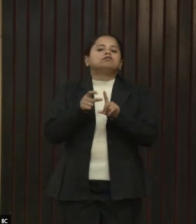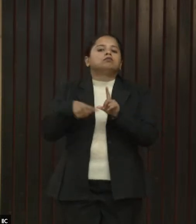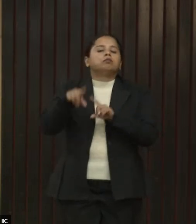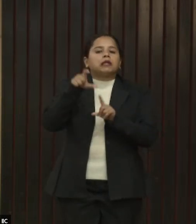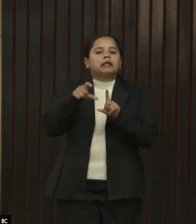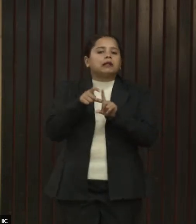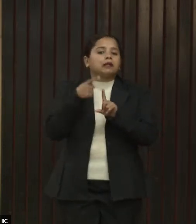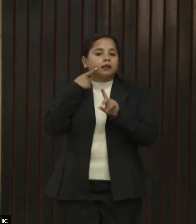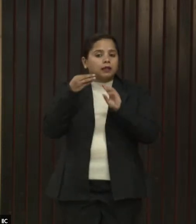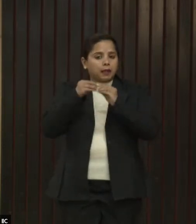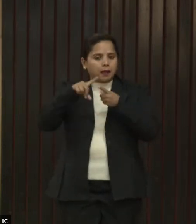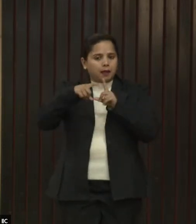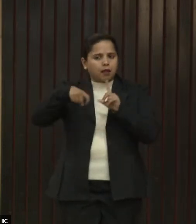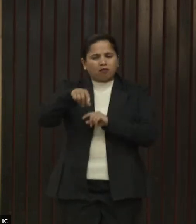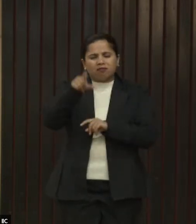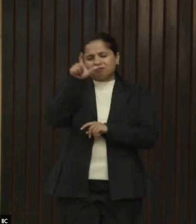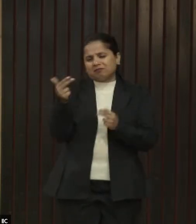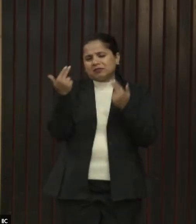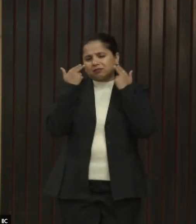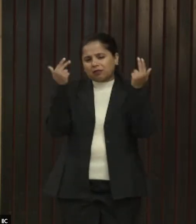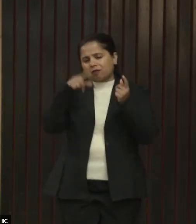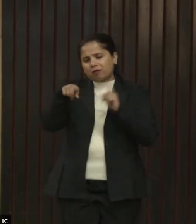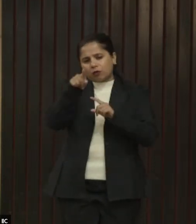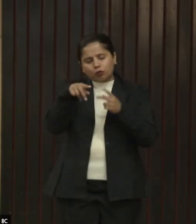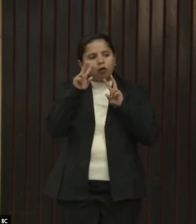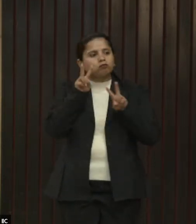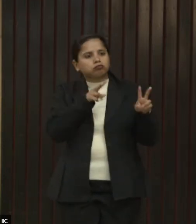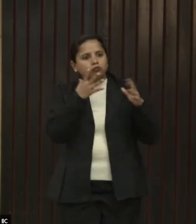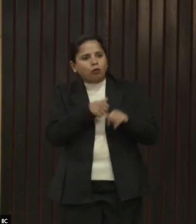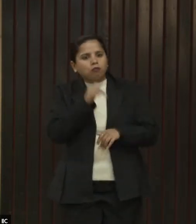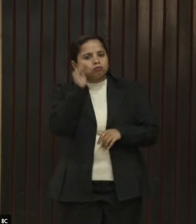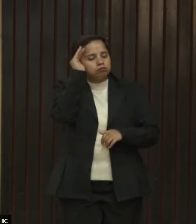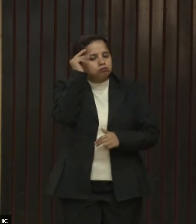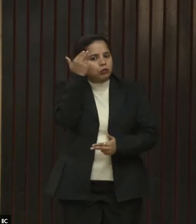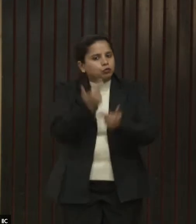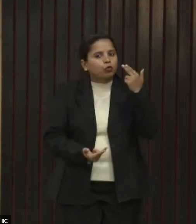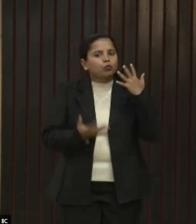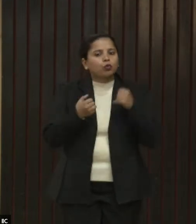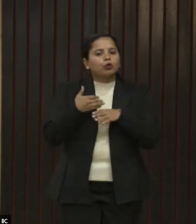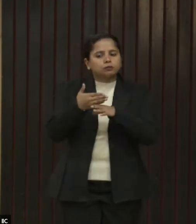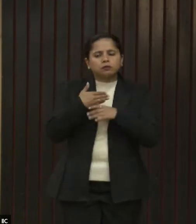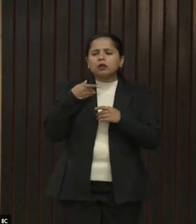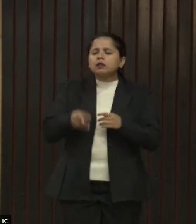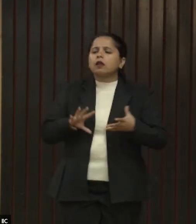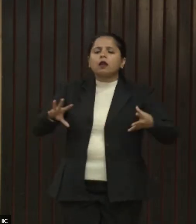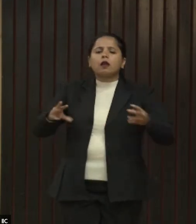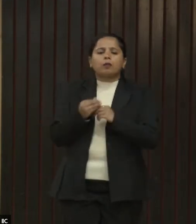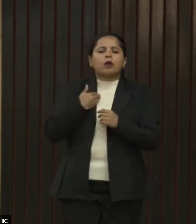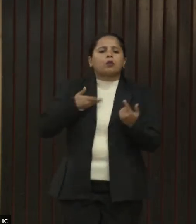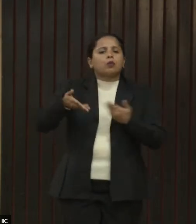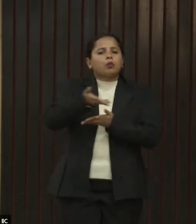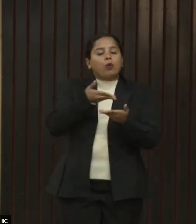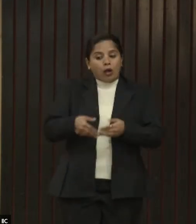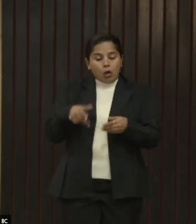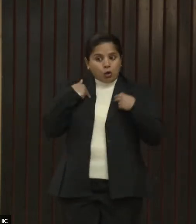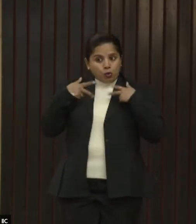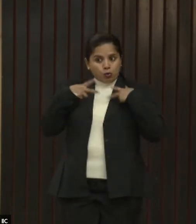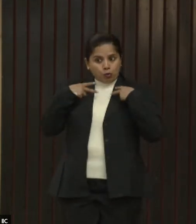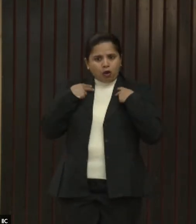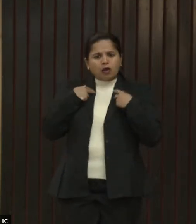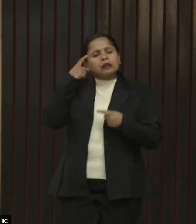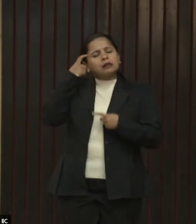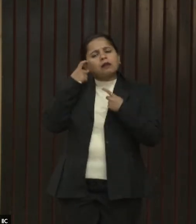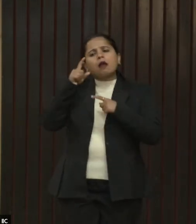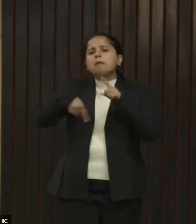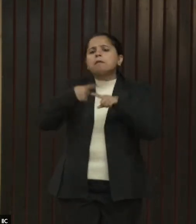the lecture after this, and I'm sure everyone is looking forward to hearing that. I'll just speak briefly about what we as lawyers were thinking